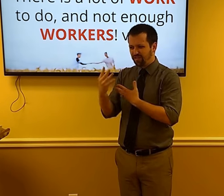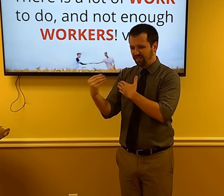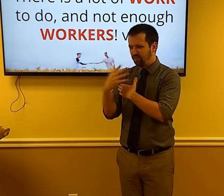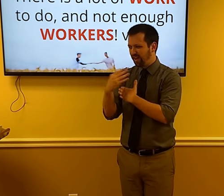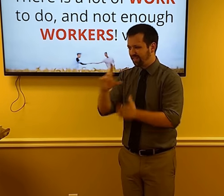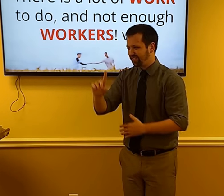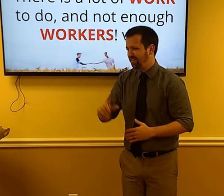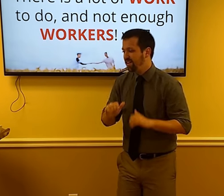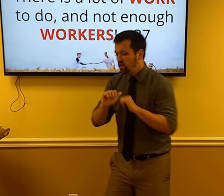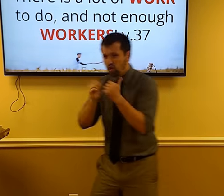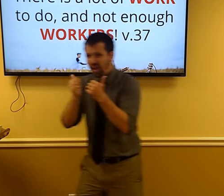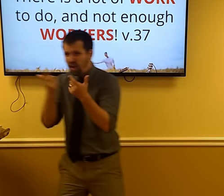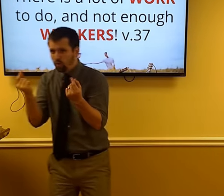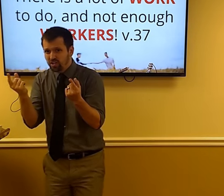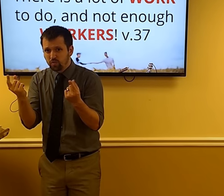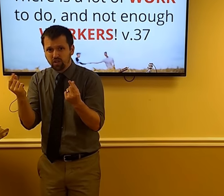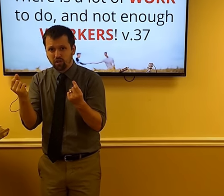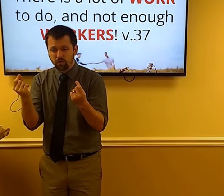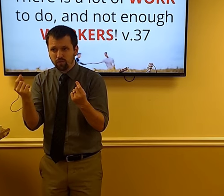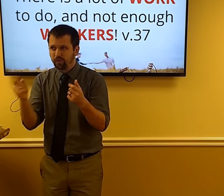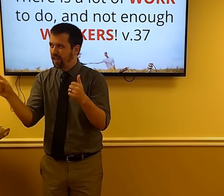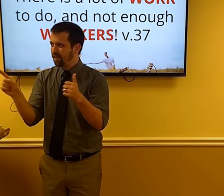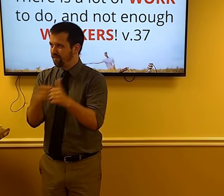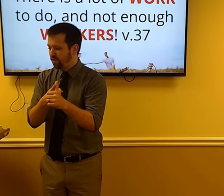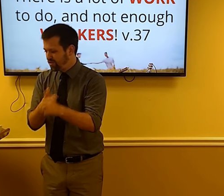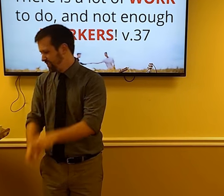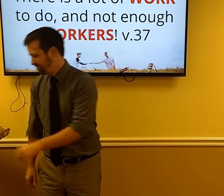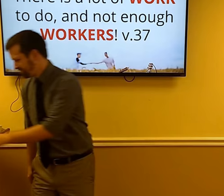us advice. So how? What should we do? First,